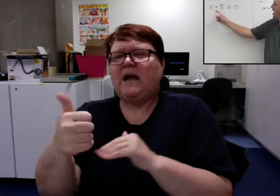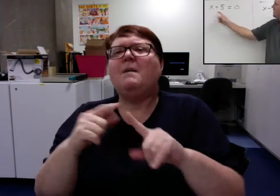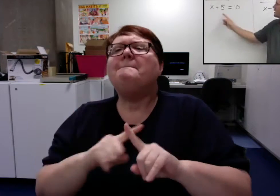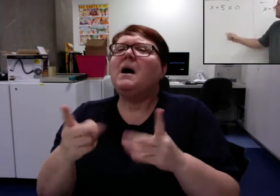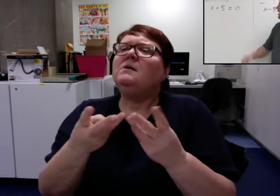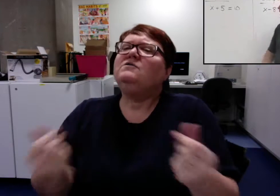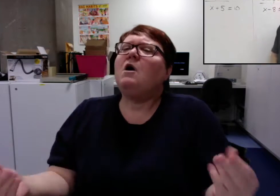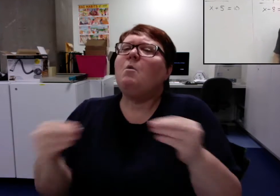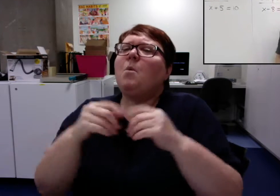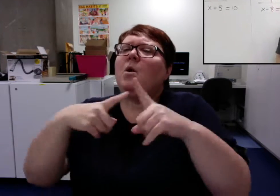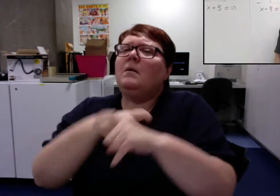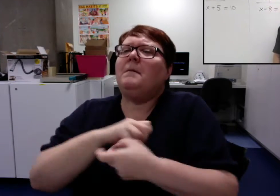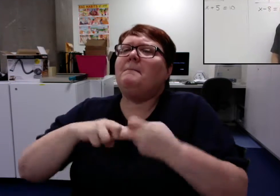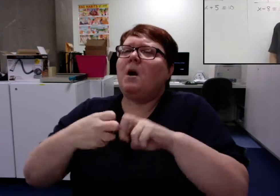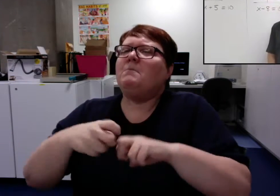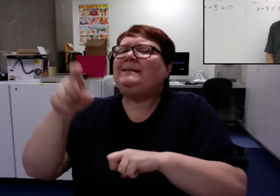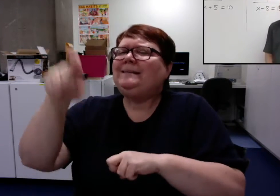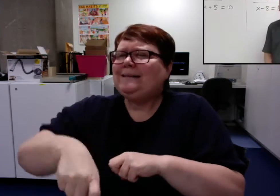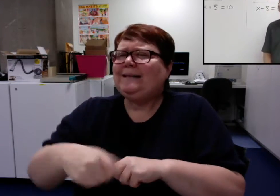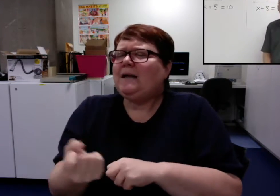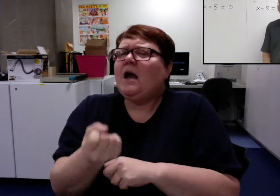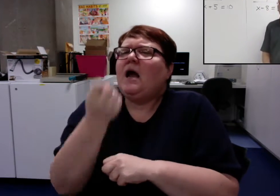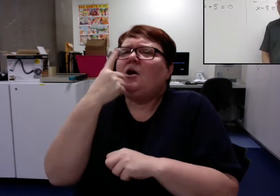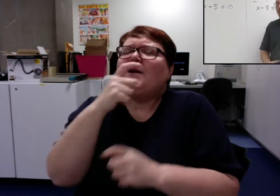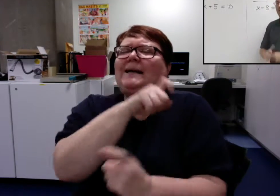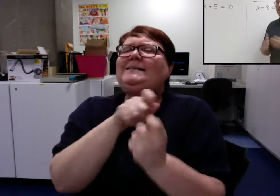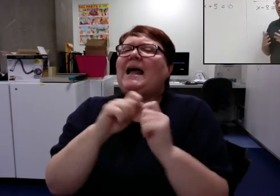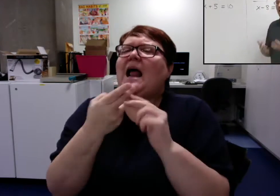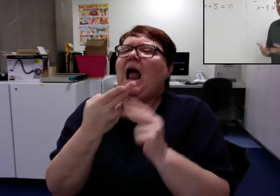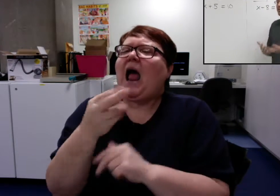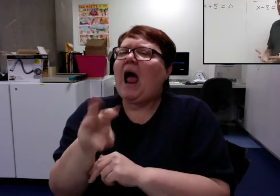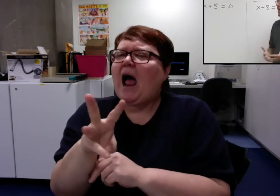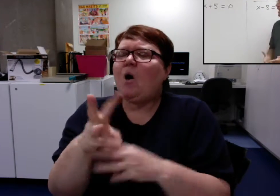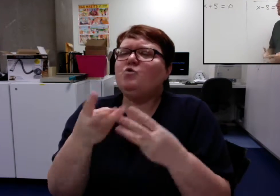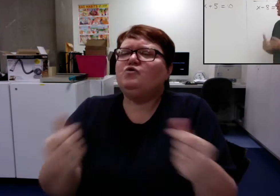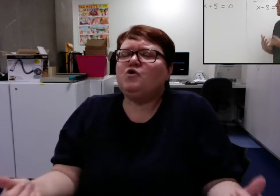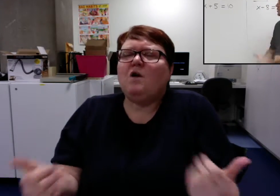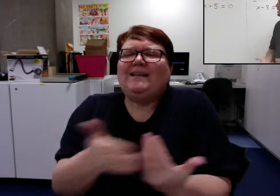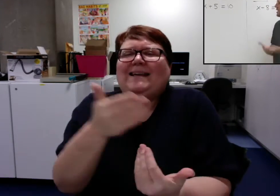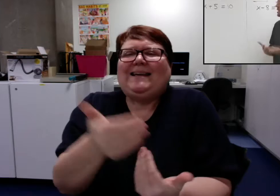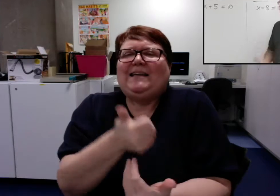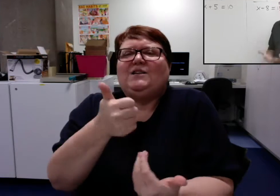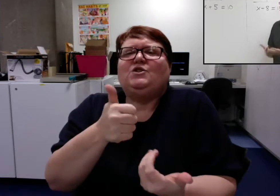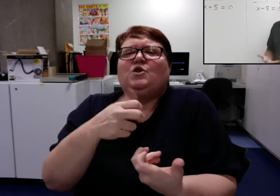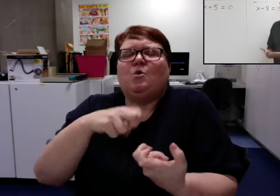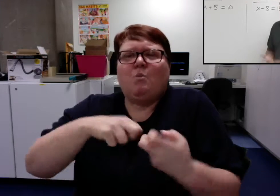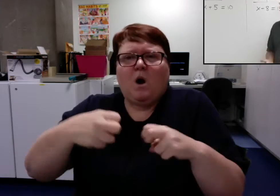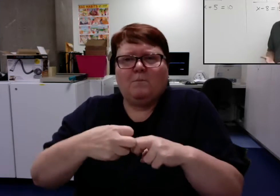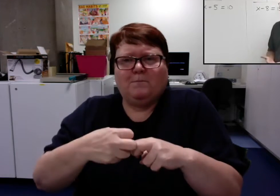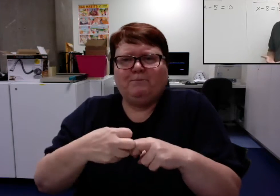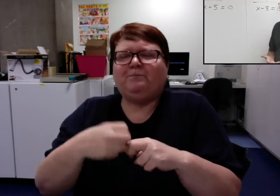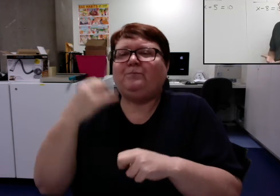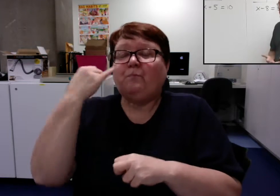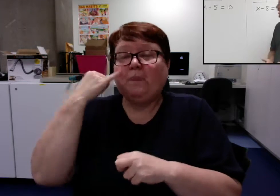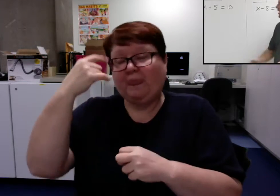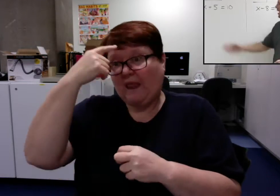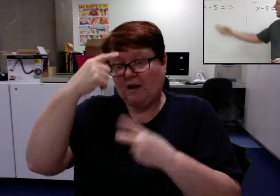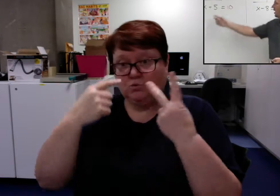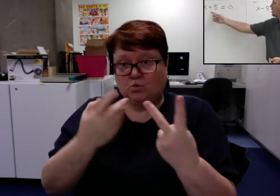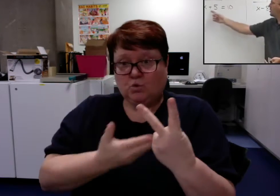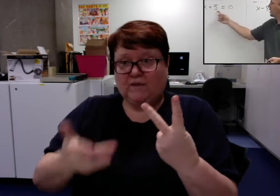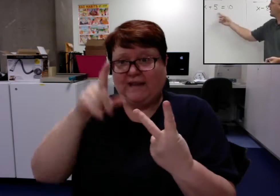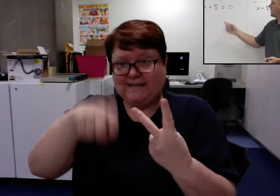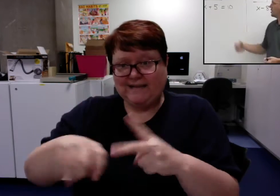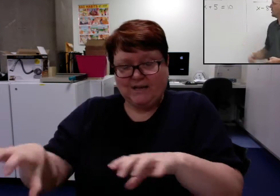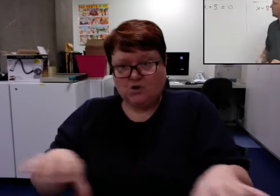that 5 has been added to our variable x. We need to undo that because we need the x by itself.